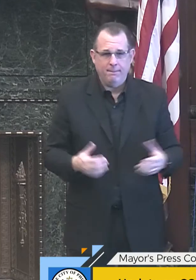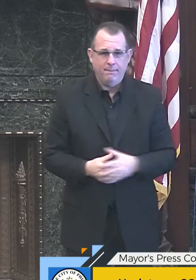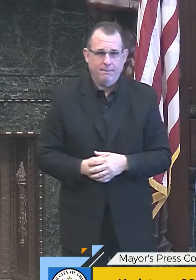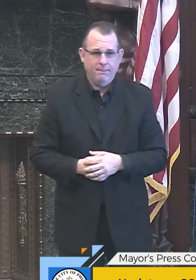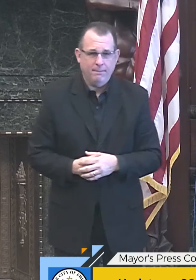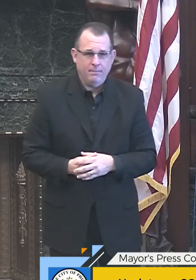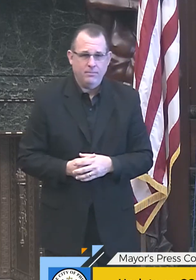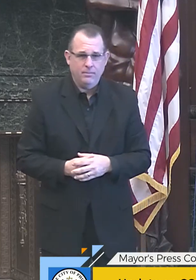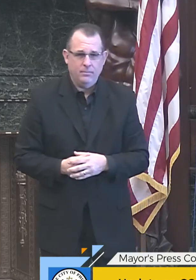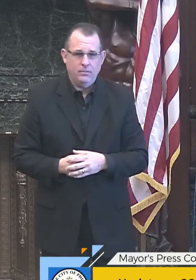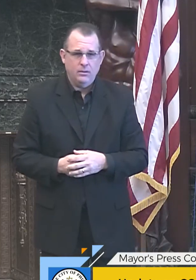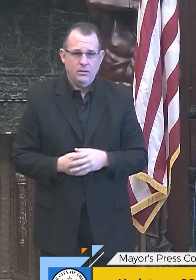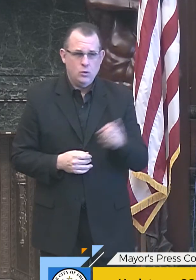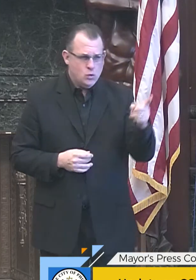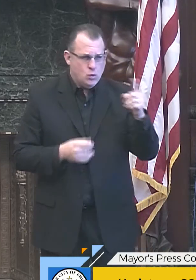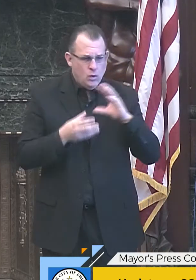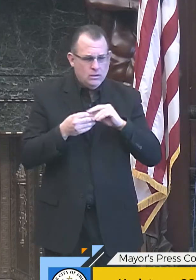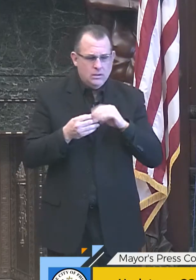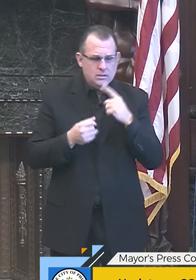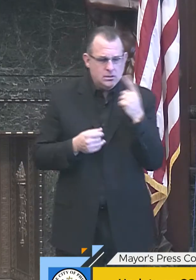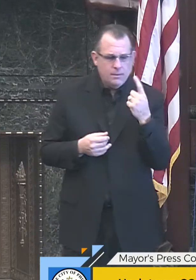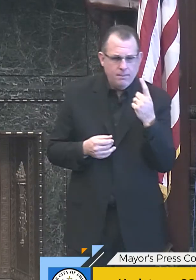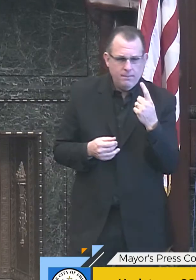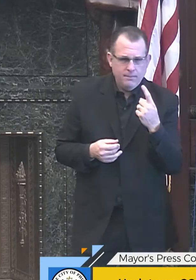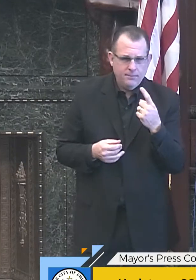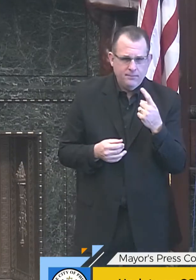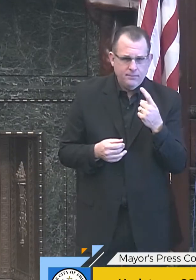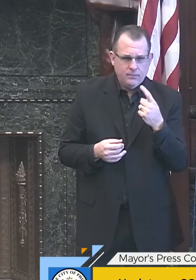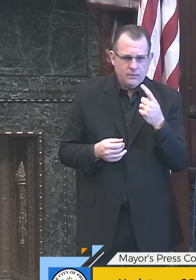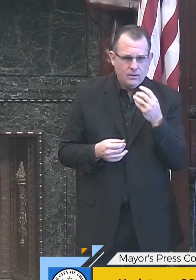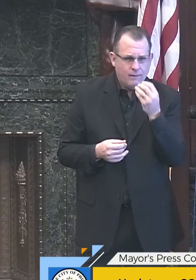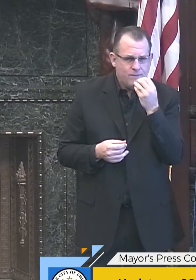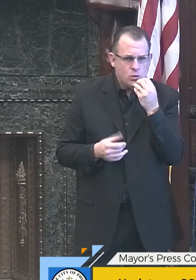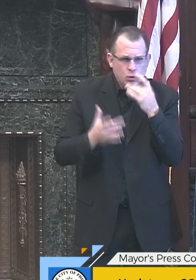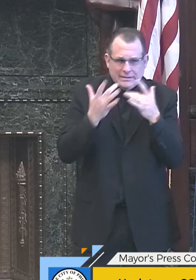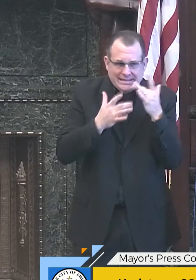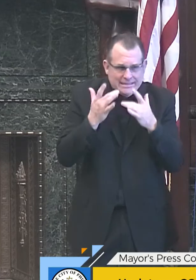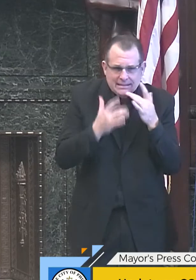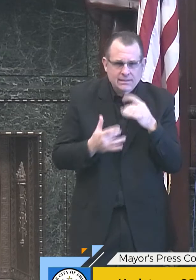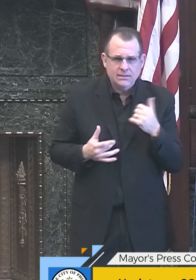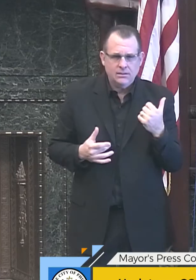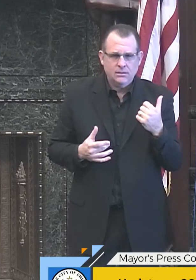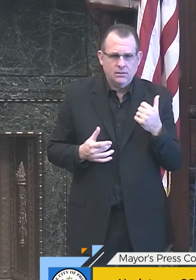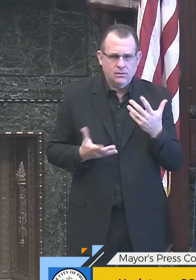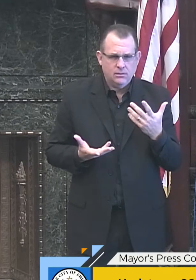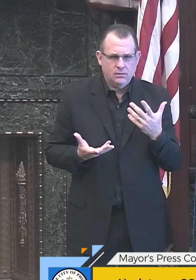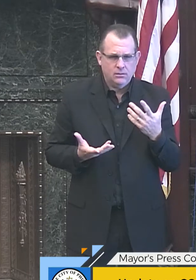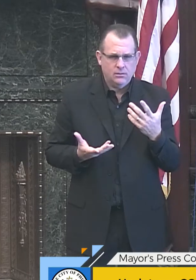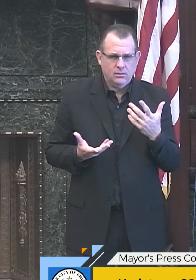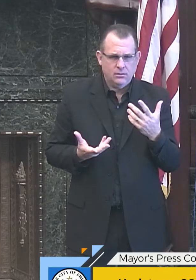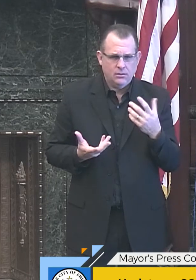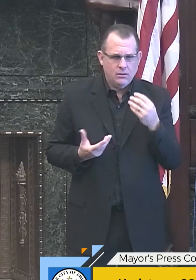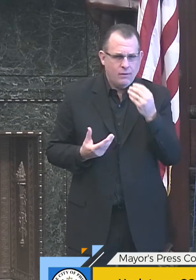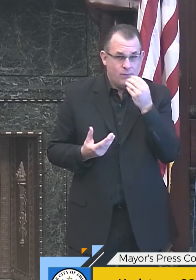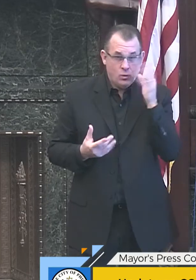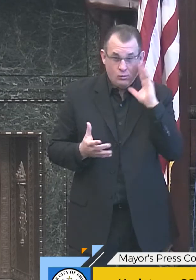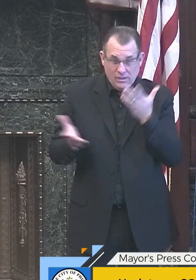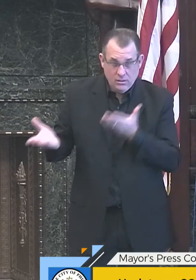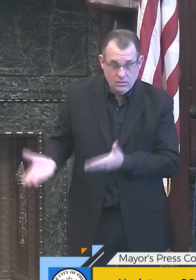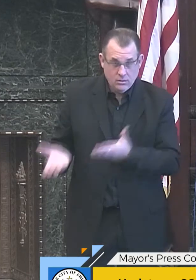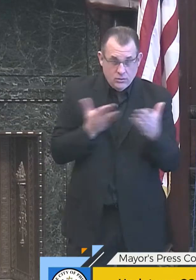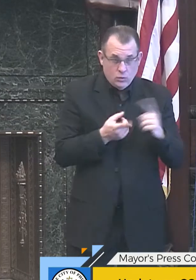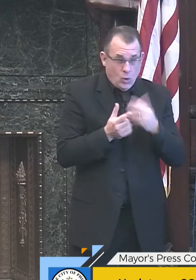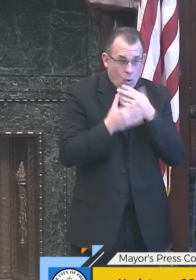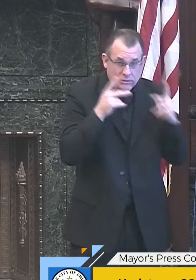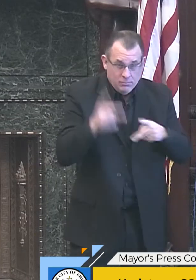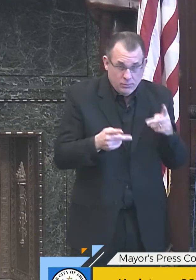You mentioned that obviously the shortages of food that would typically be going to homeless shelters, and